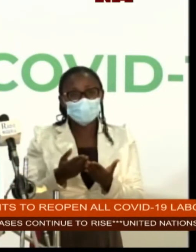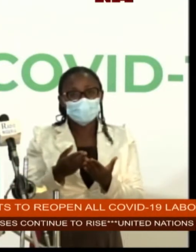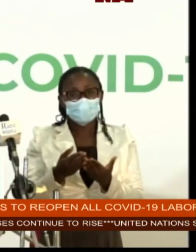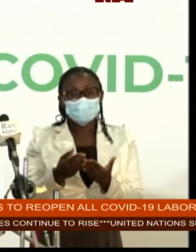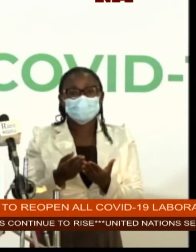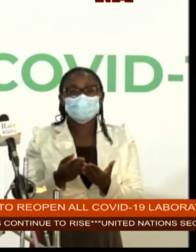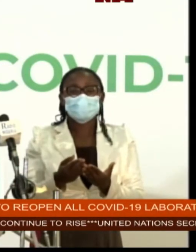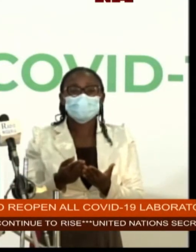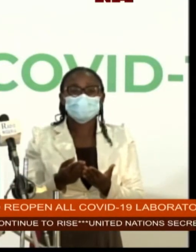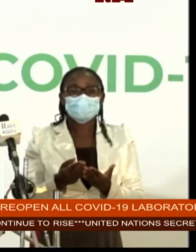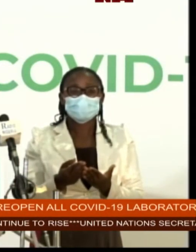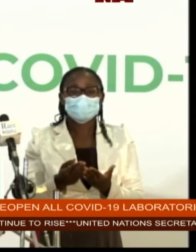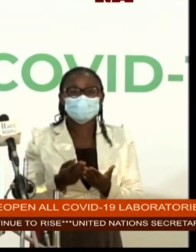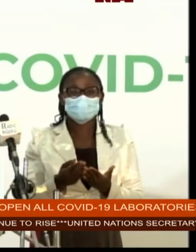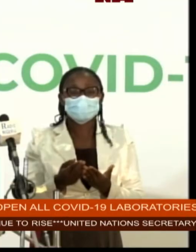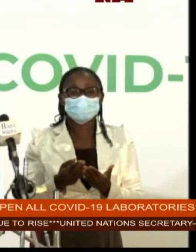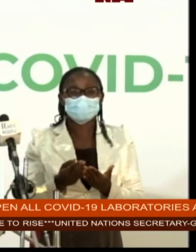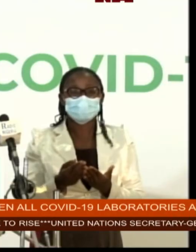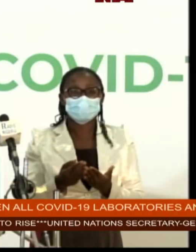going on now.